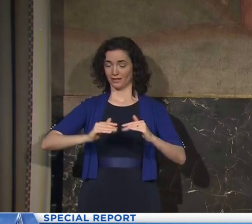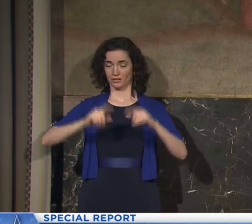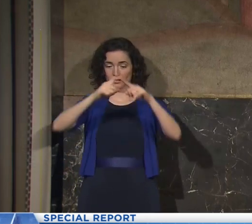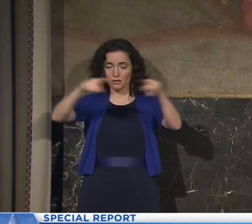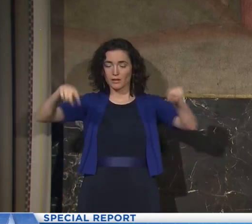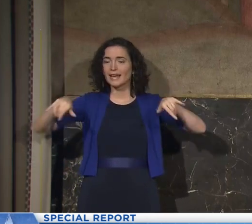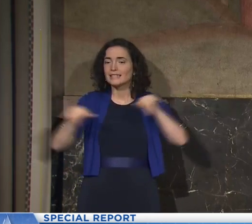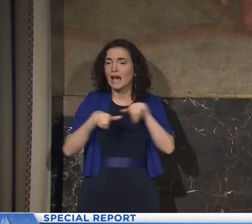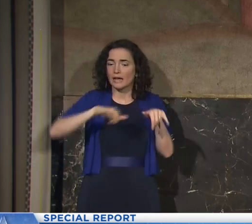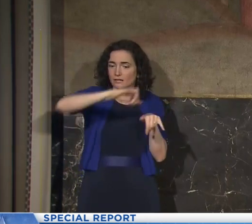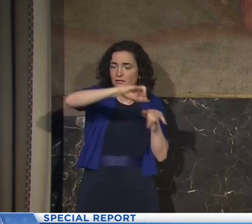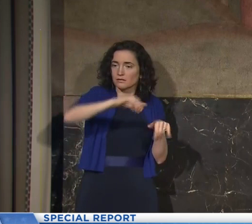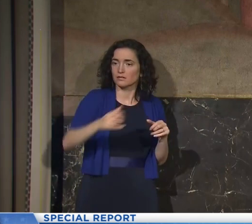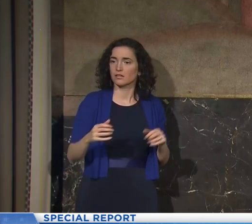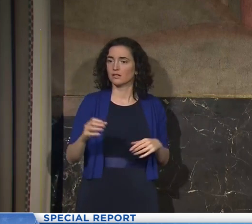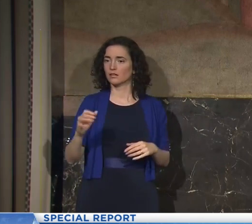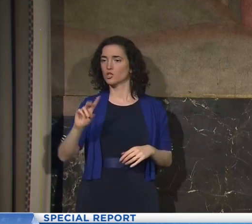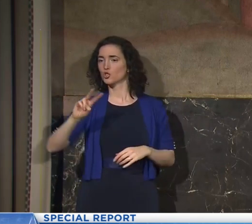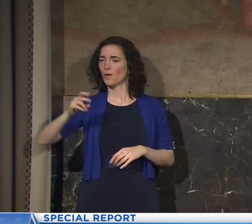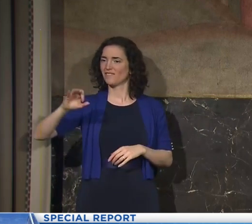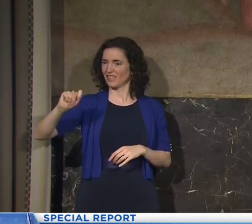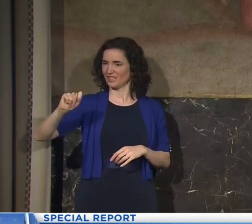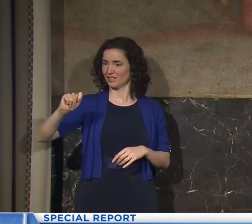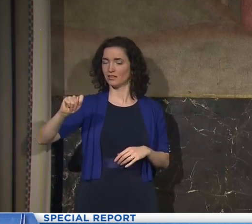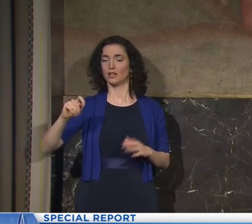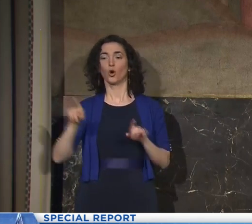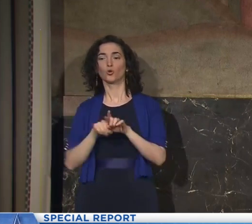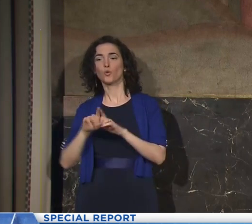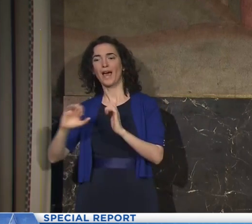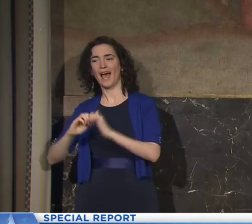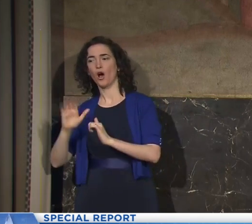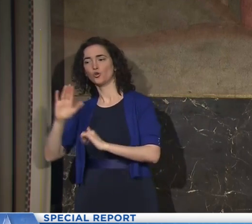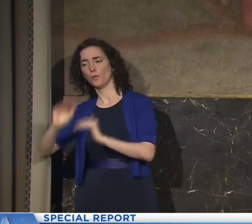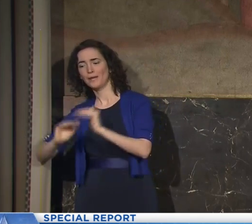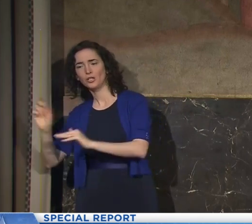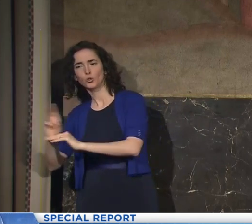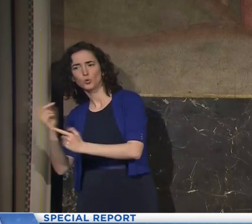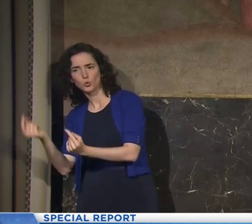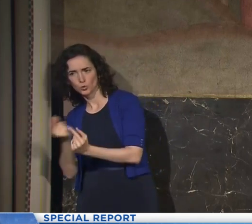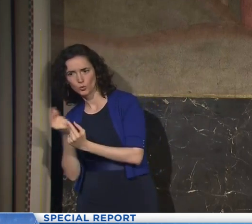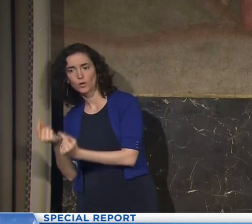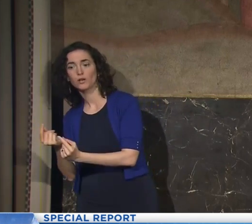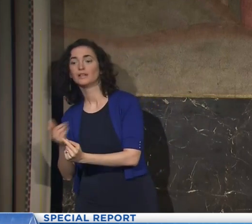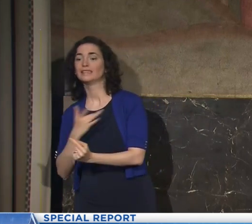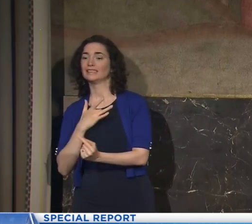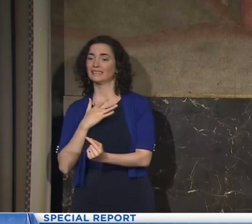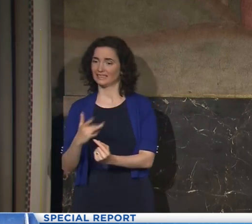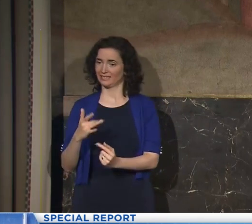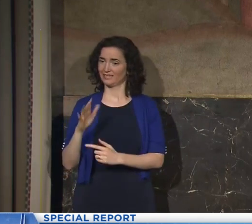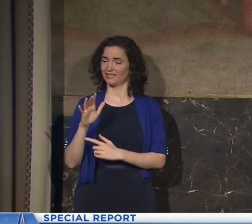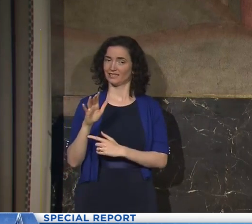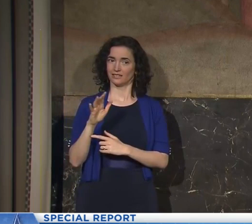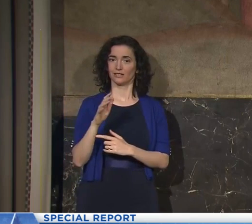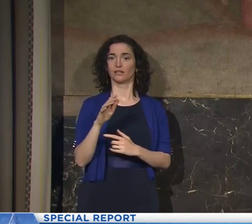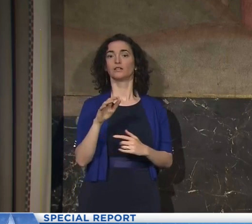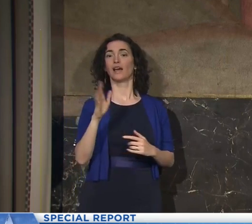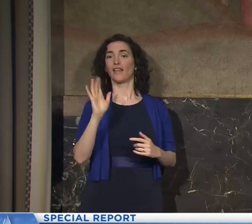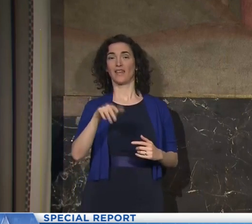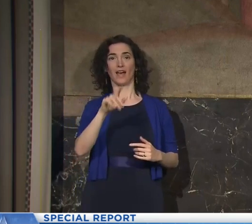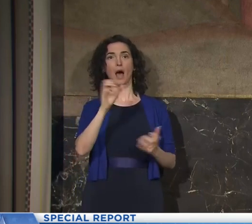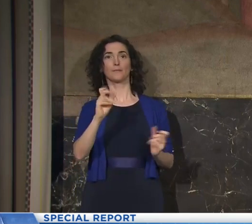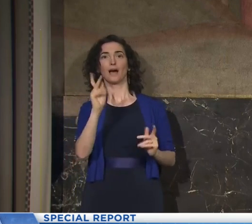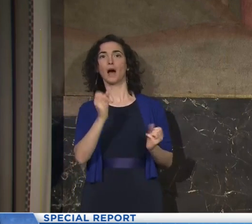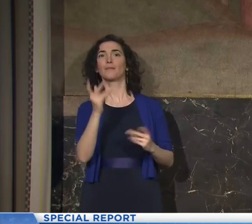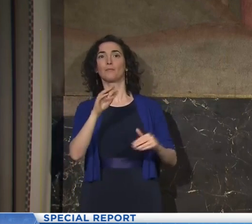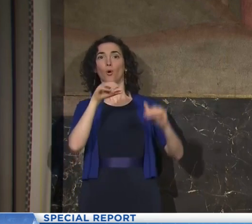particular use of your building. But the 25%, generally speaking, is designed to allow